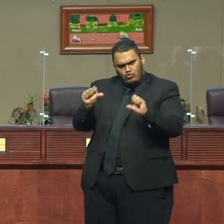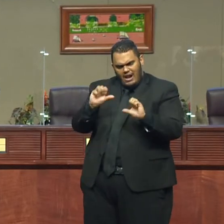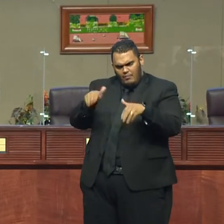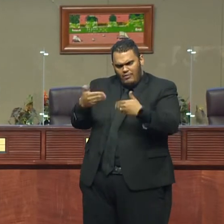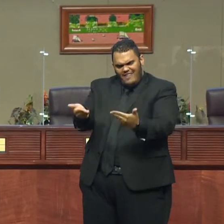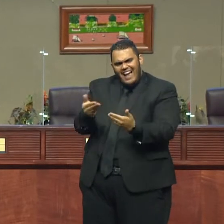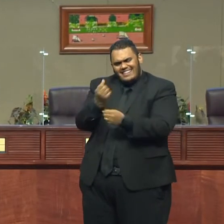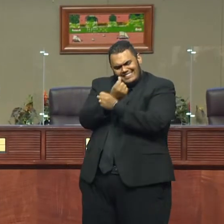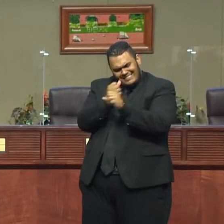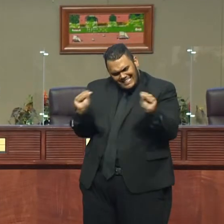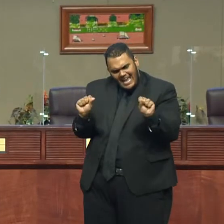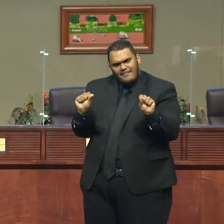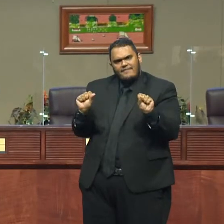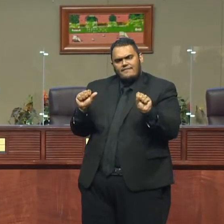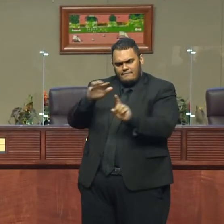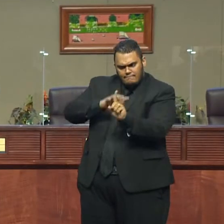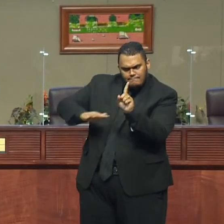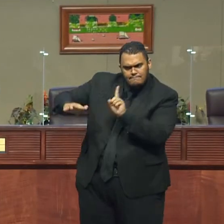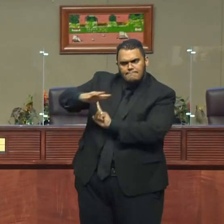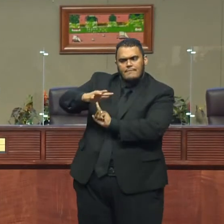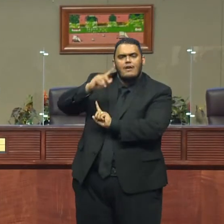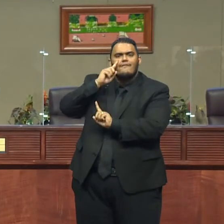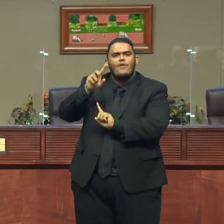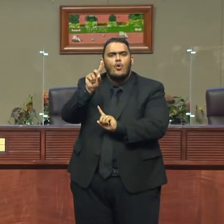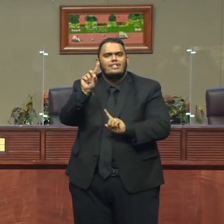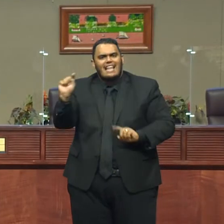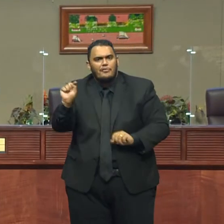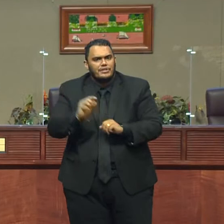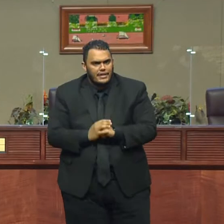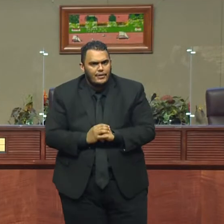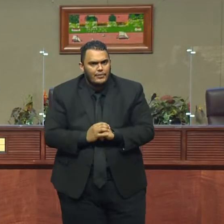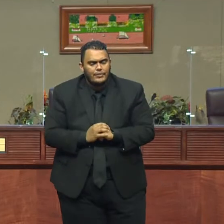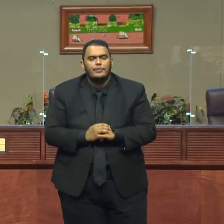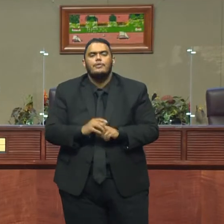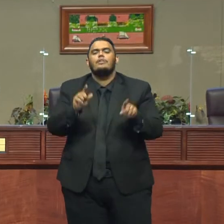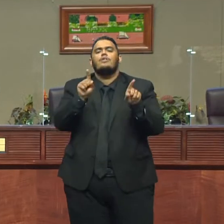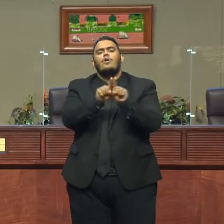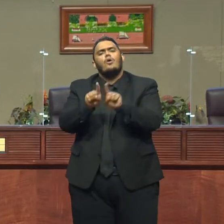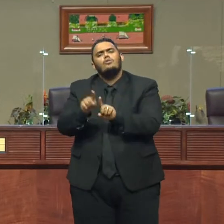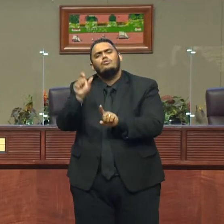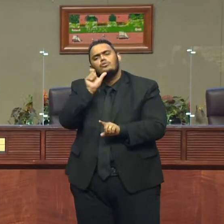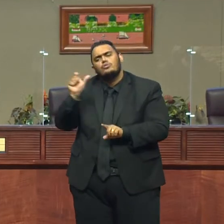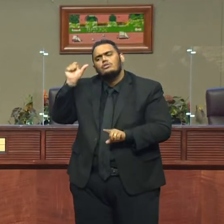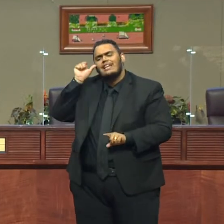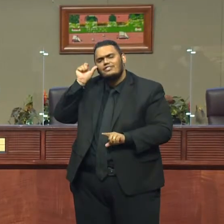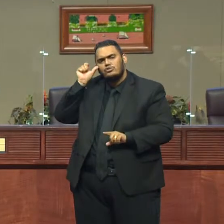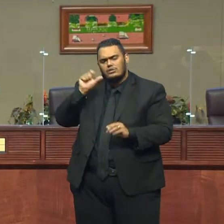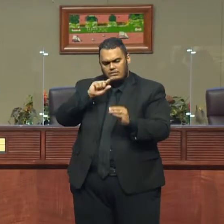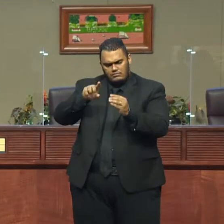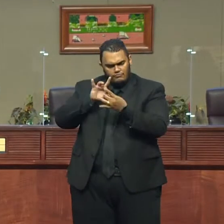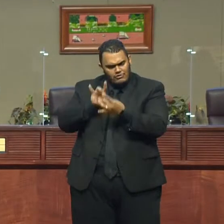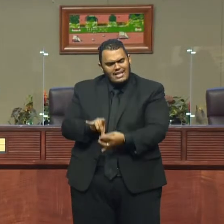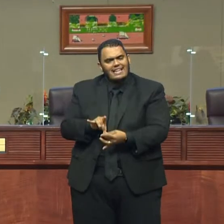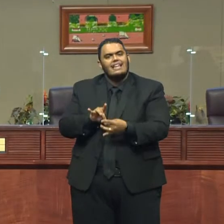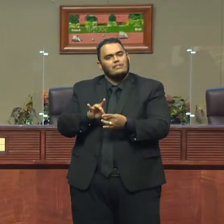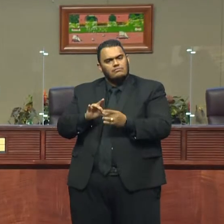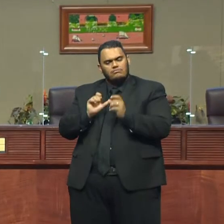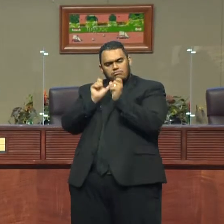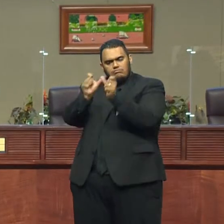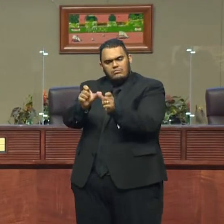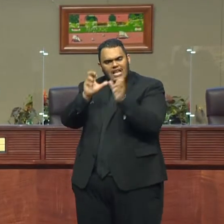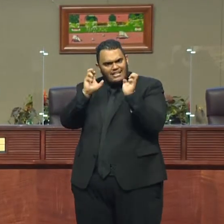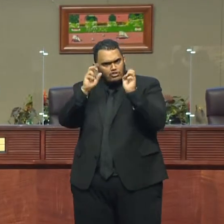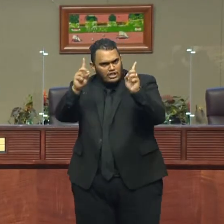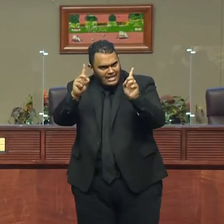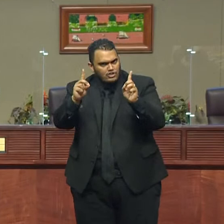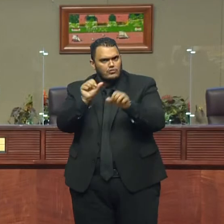downtown. And lastly, yesterday, as part of our continued education effort, we started installing pole